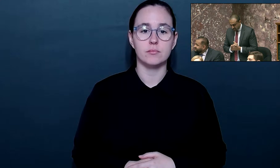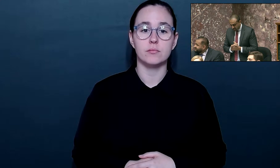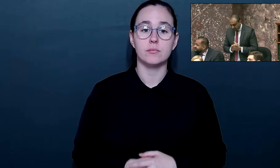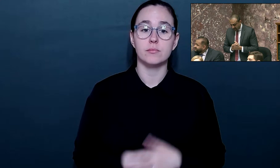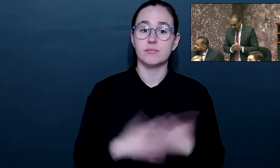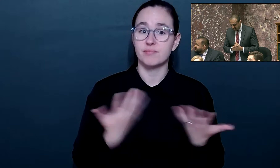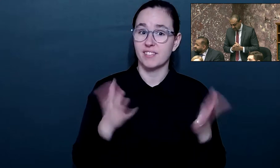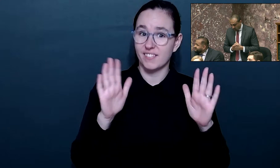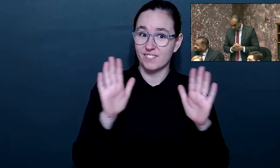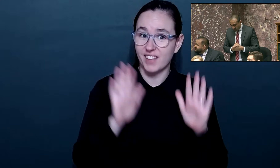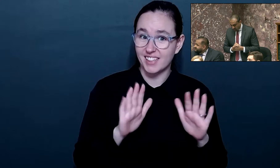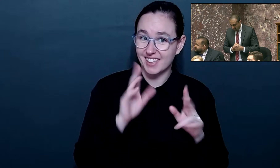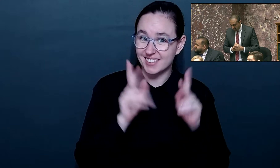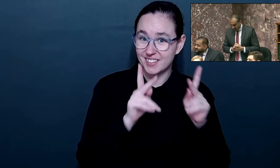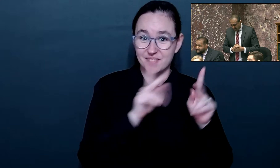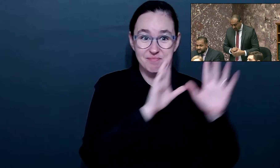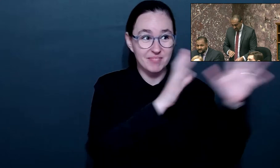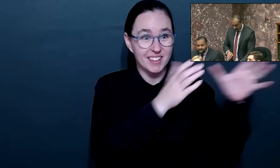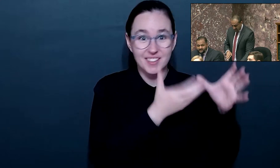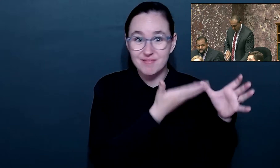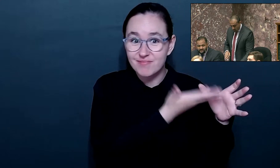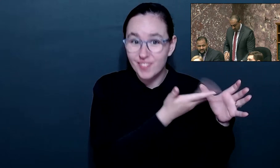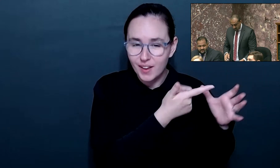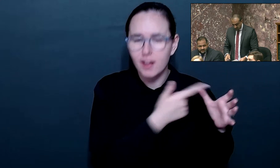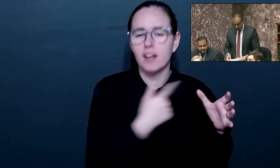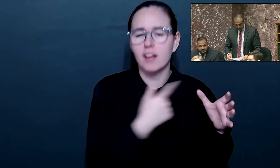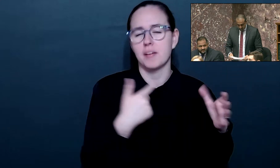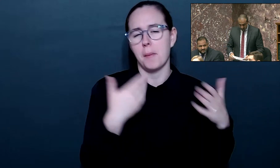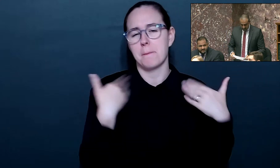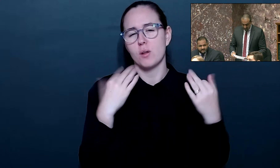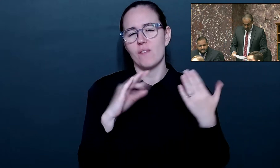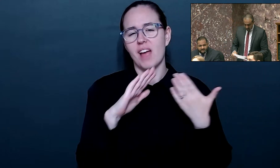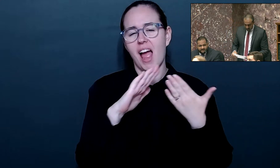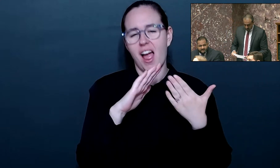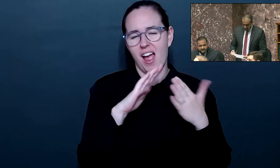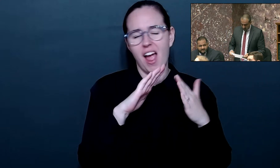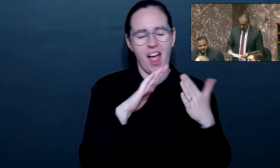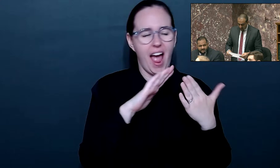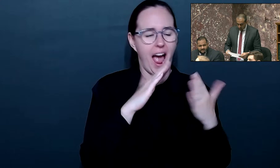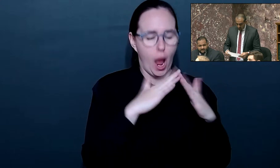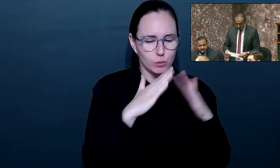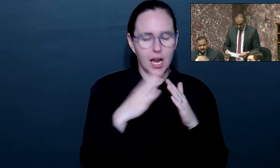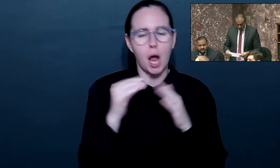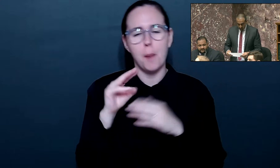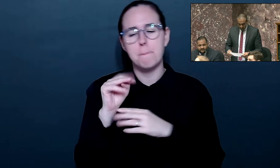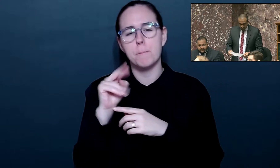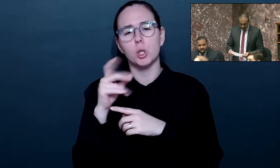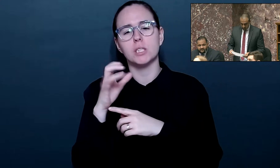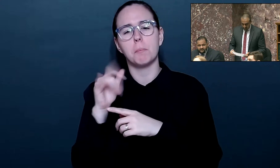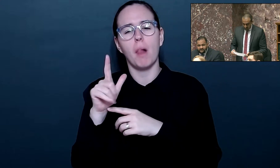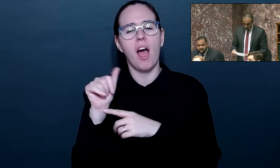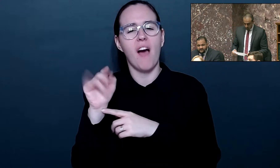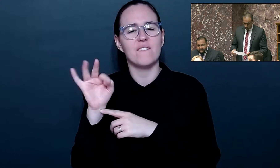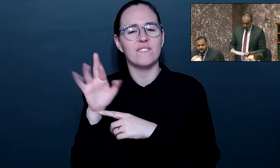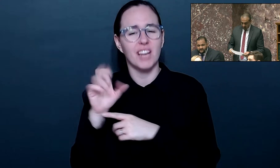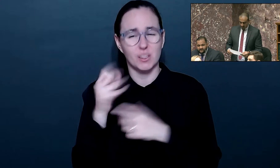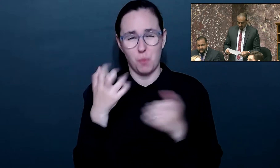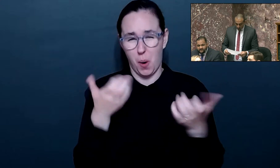to welcome Cassidy Harbottle, Malia Walker, Justin Betty, Rashi Agrawal,